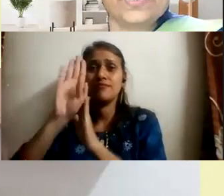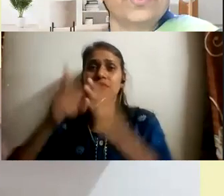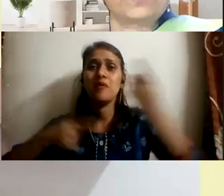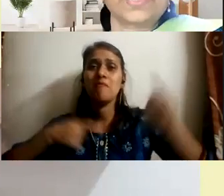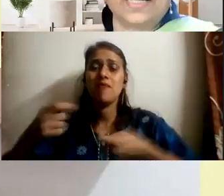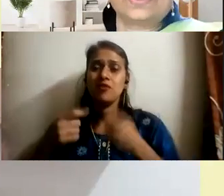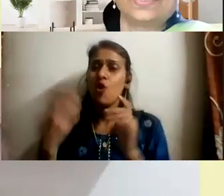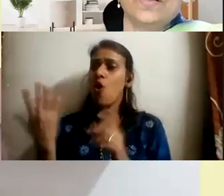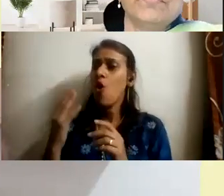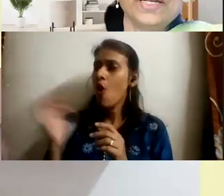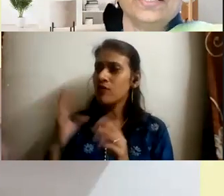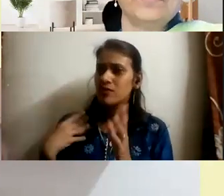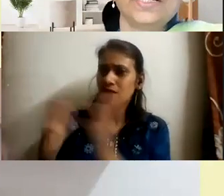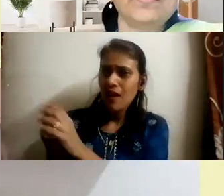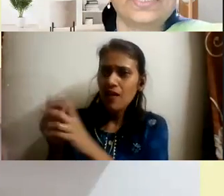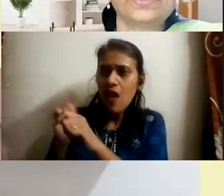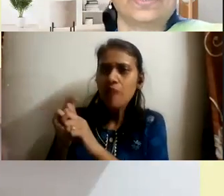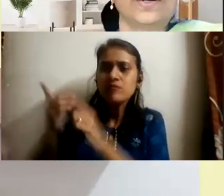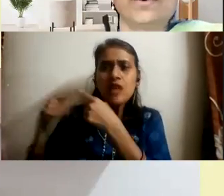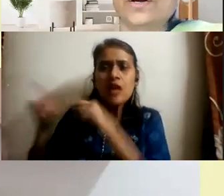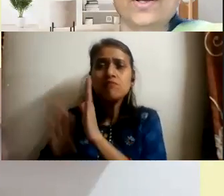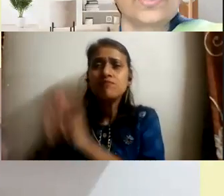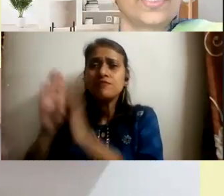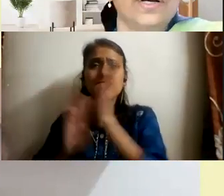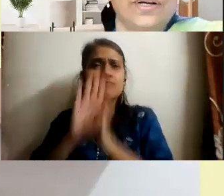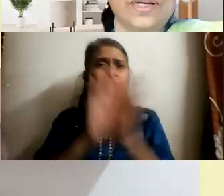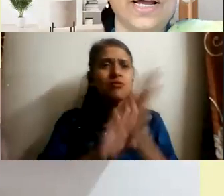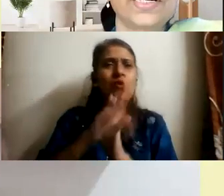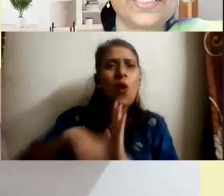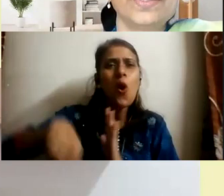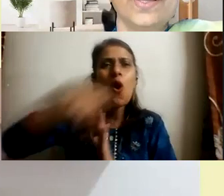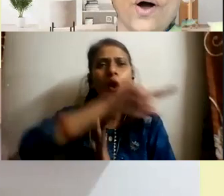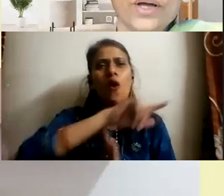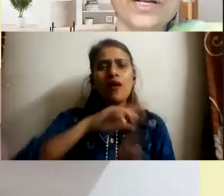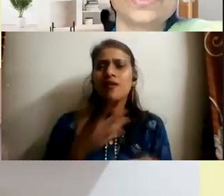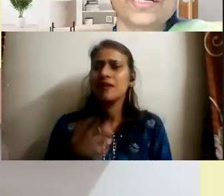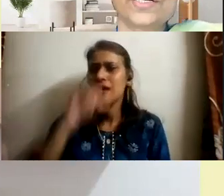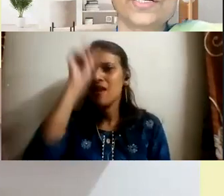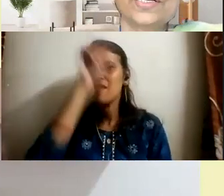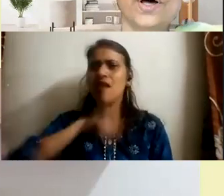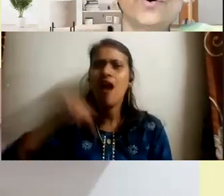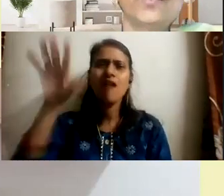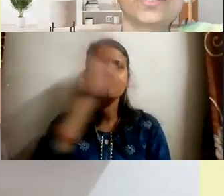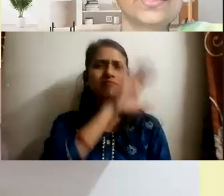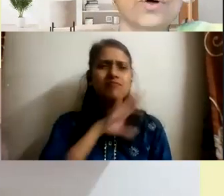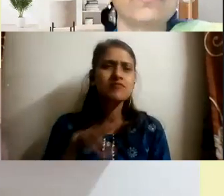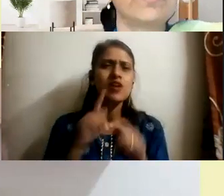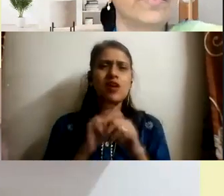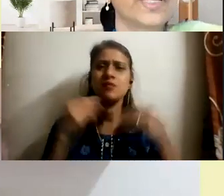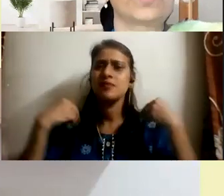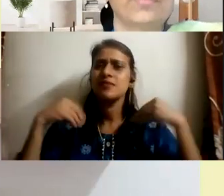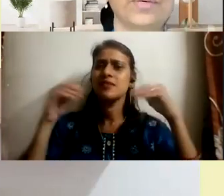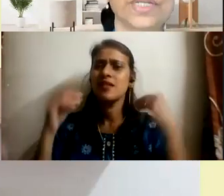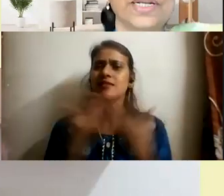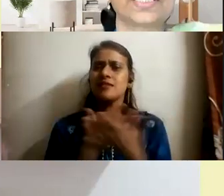colleagues who have started many across the country organizations who are solving